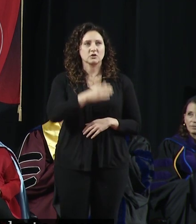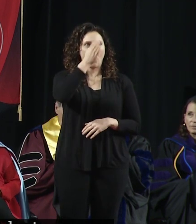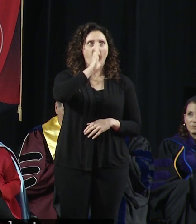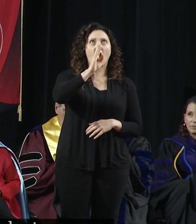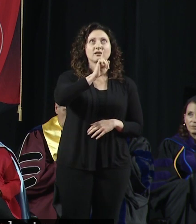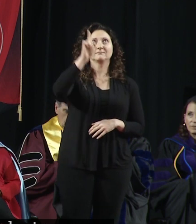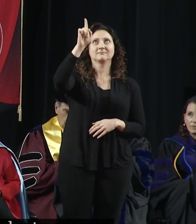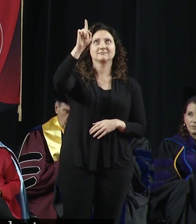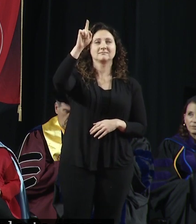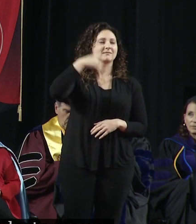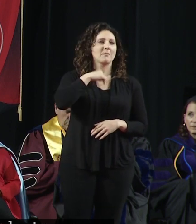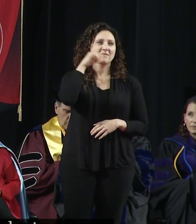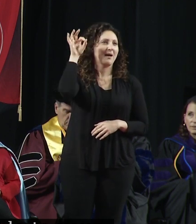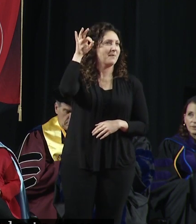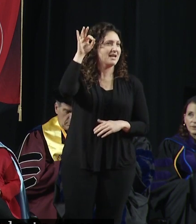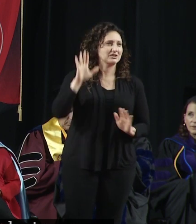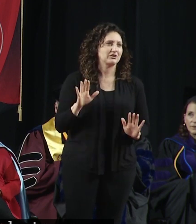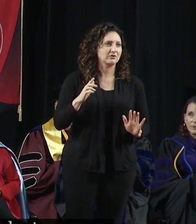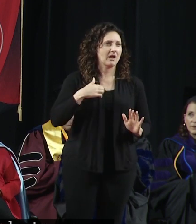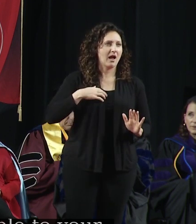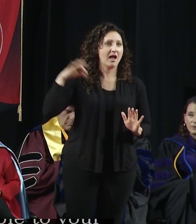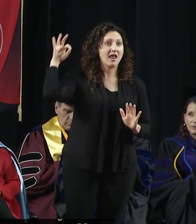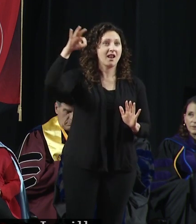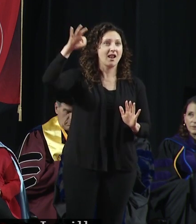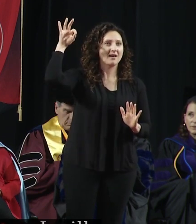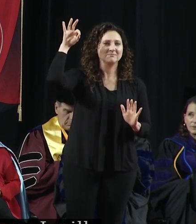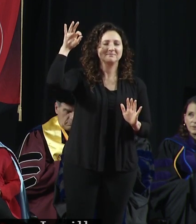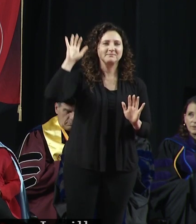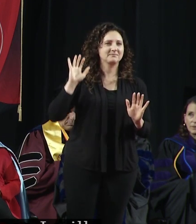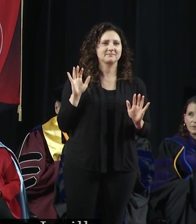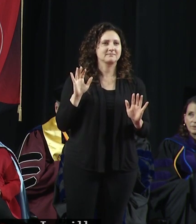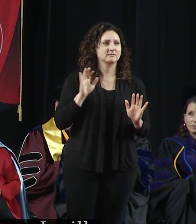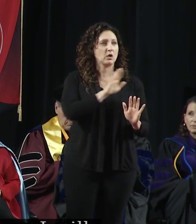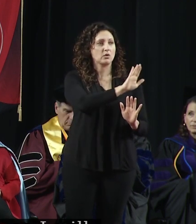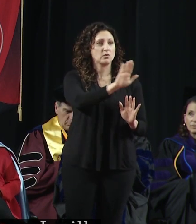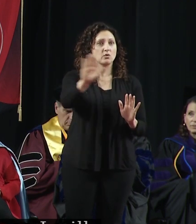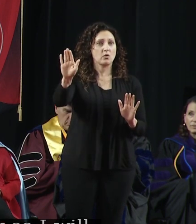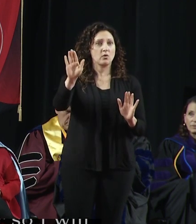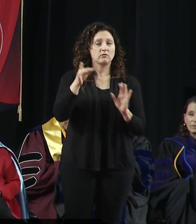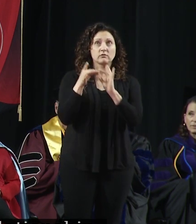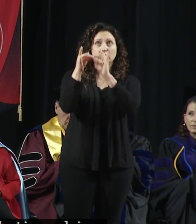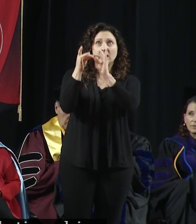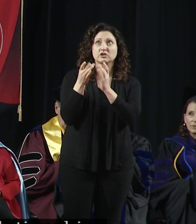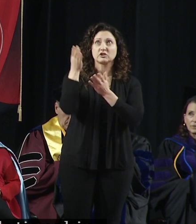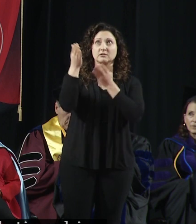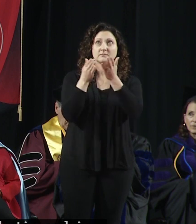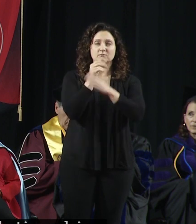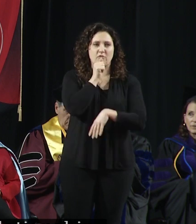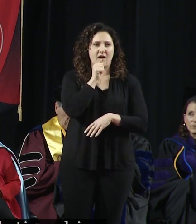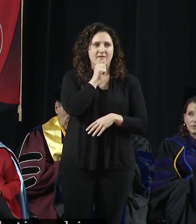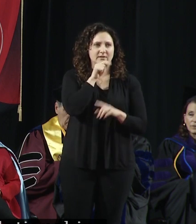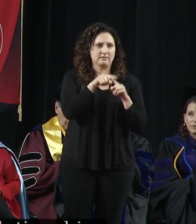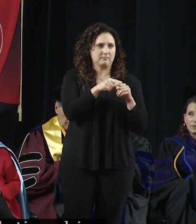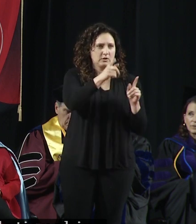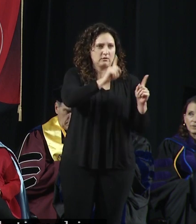a pastor, and I will stop there, as that relationship is private and personal.